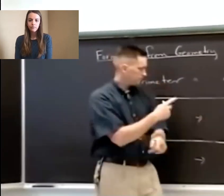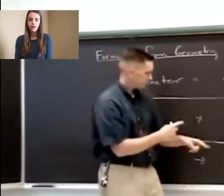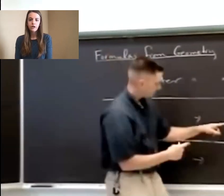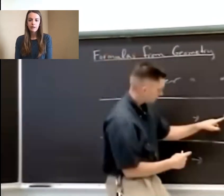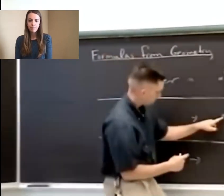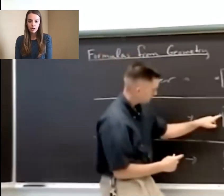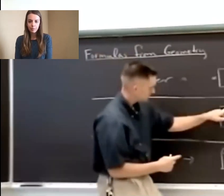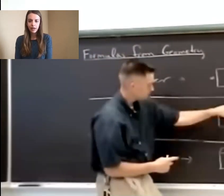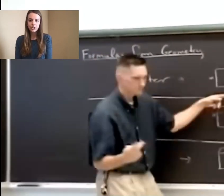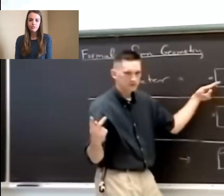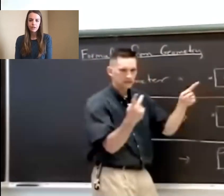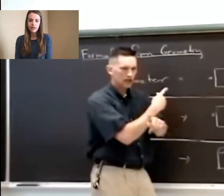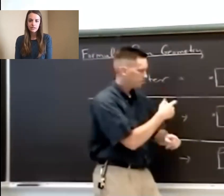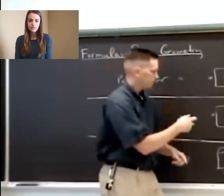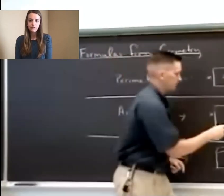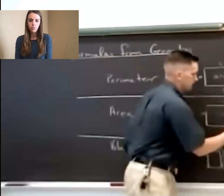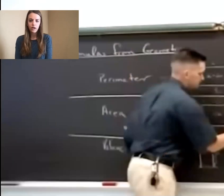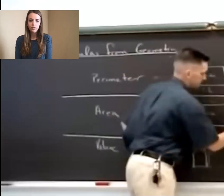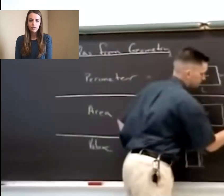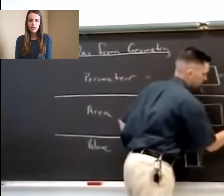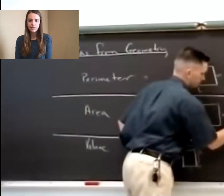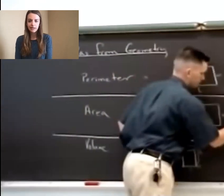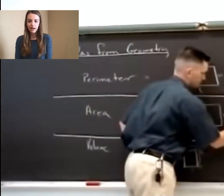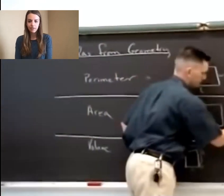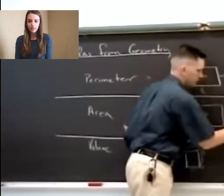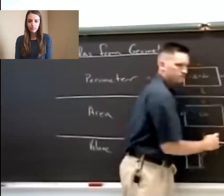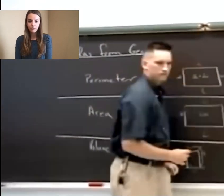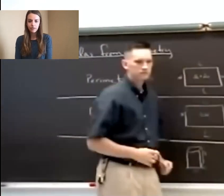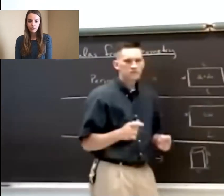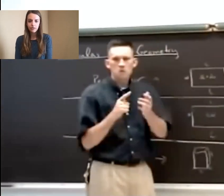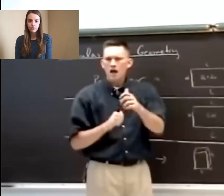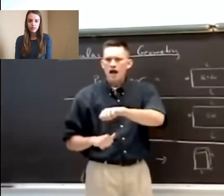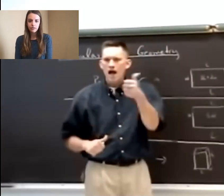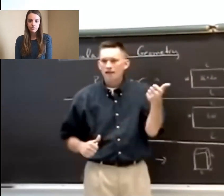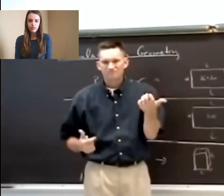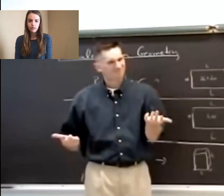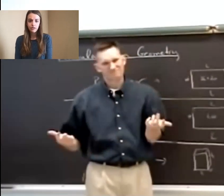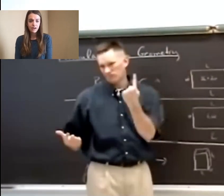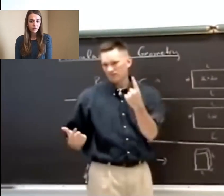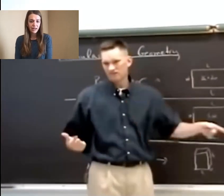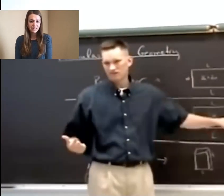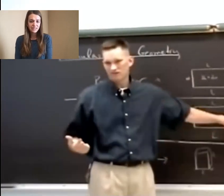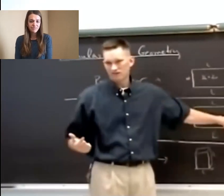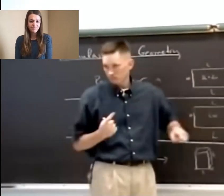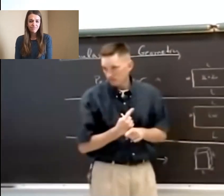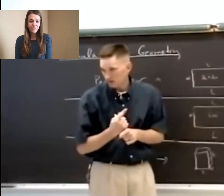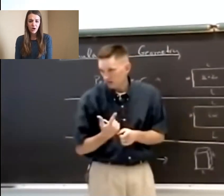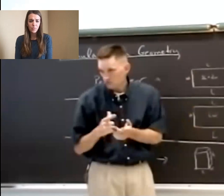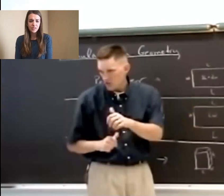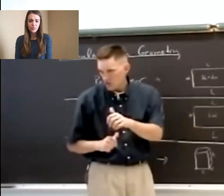You're gonna need multiplication for this. Width times length. Are there any other ways? No, this is